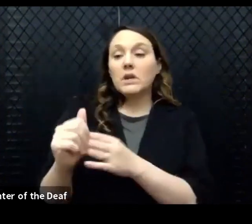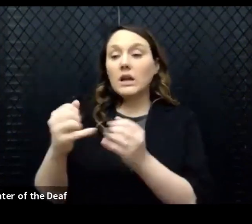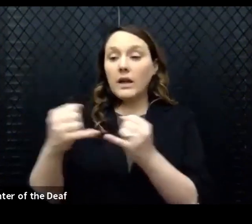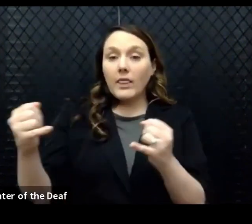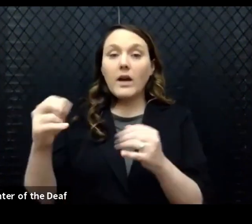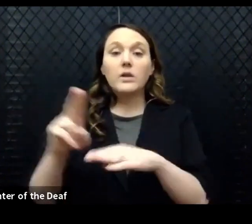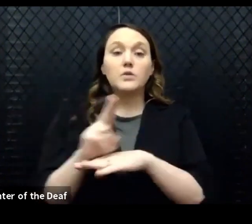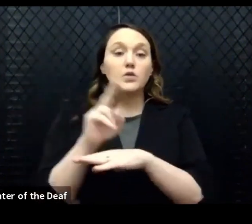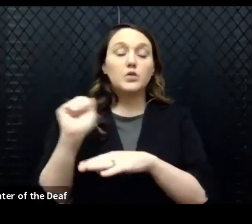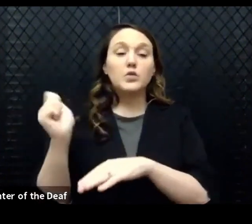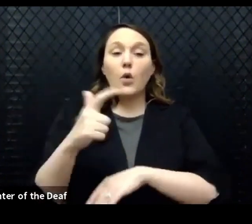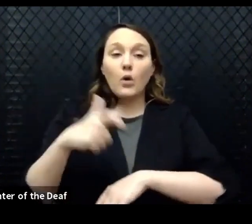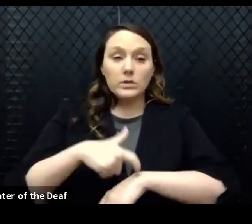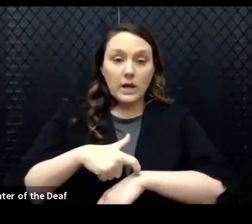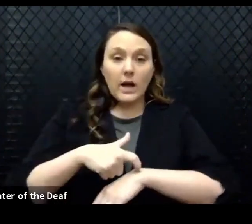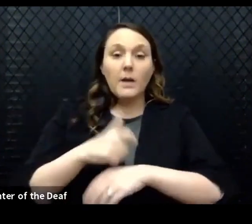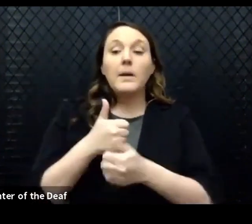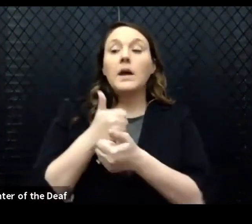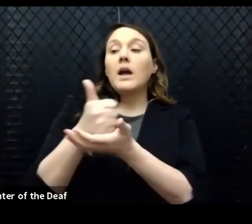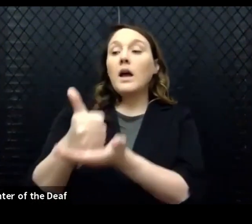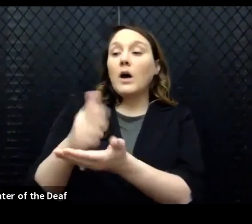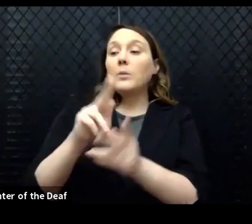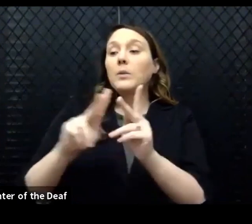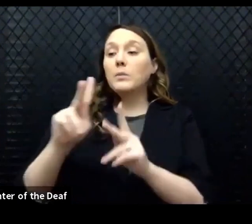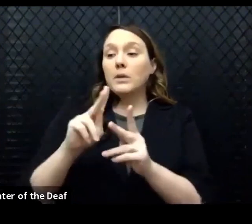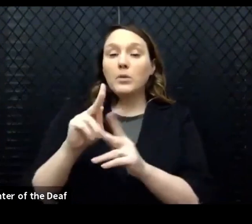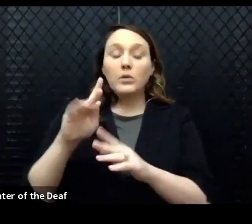helping people stay compliant with our food code and other